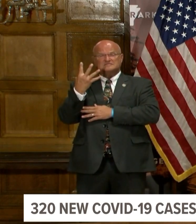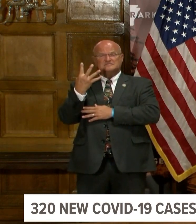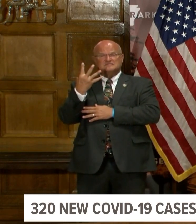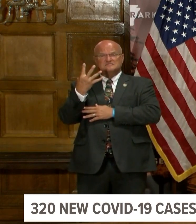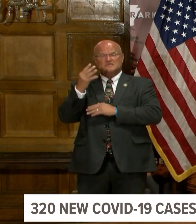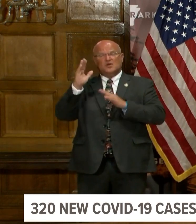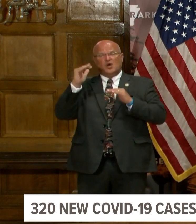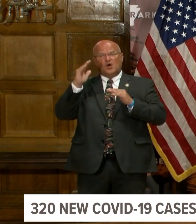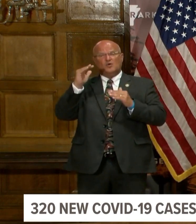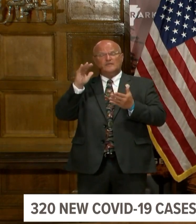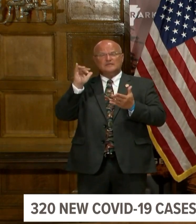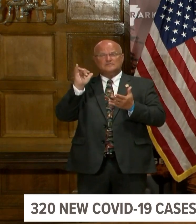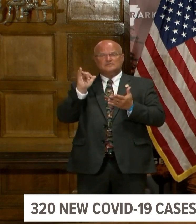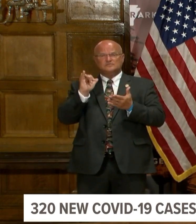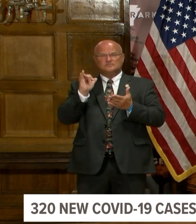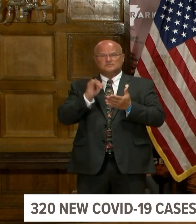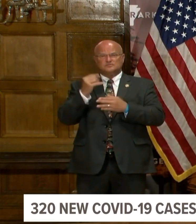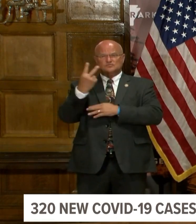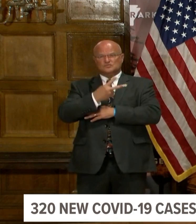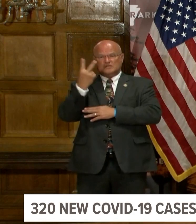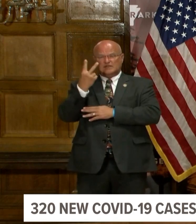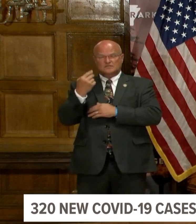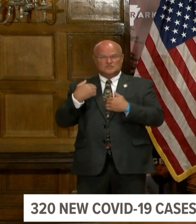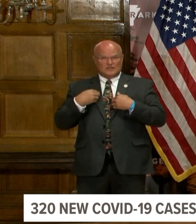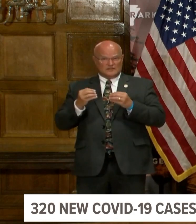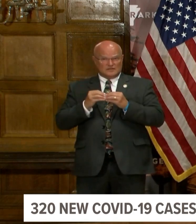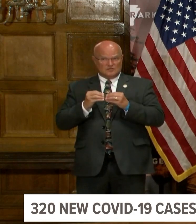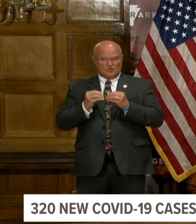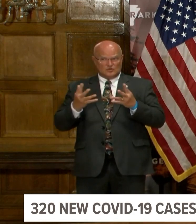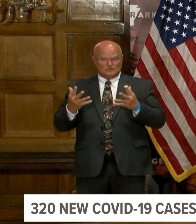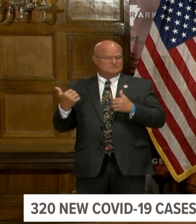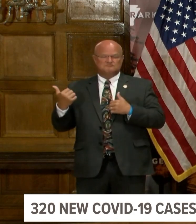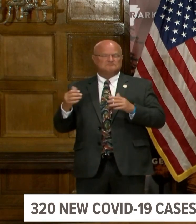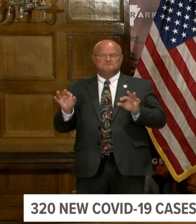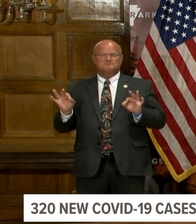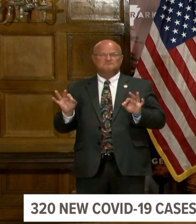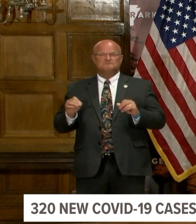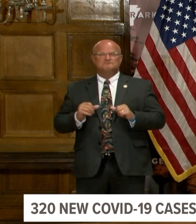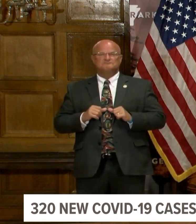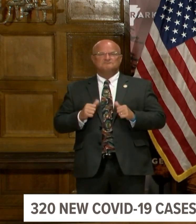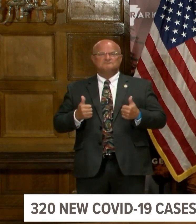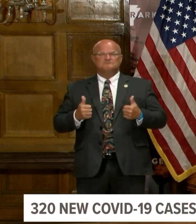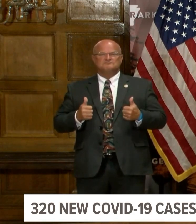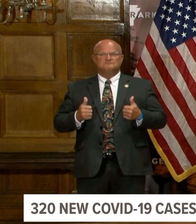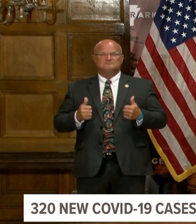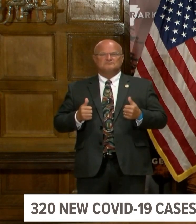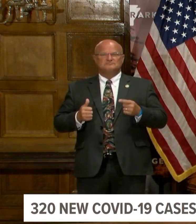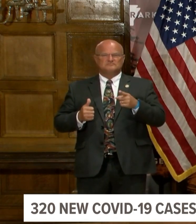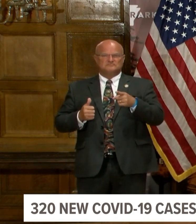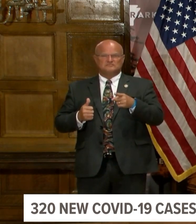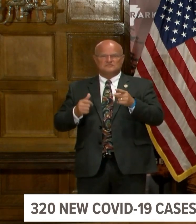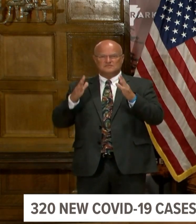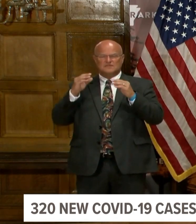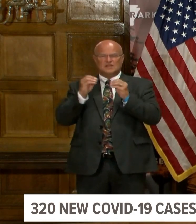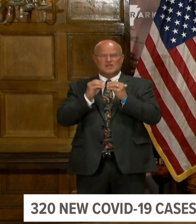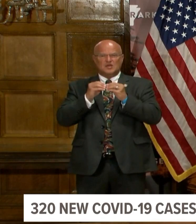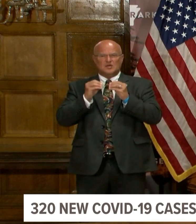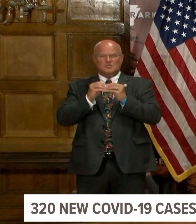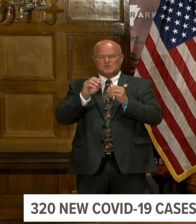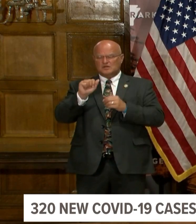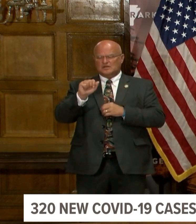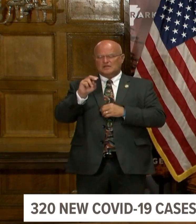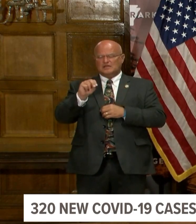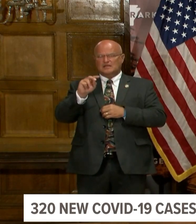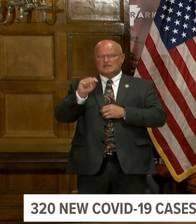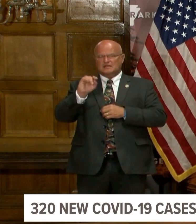and we're hopeful that will get better. Dr. Romero, did you have anything else on that? All right. And I guess, do we expect more